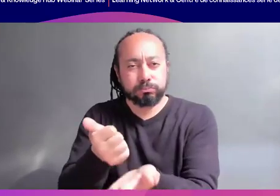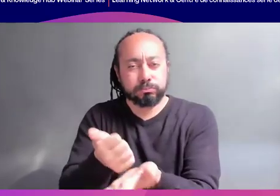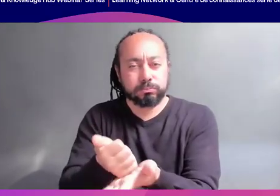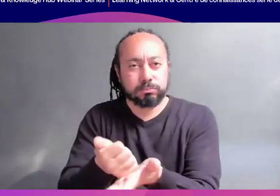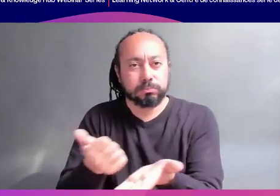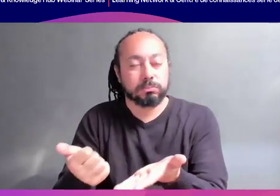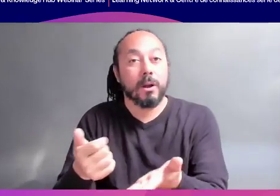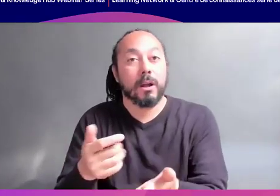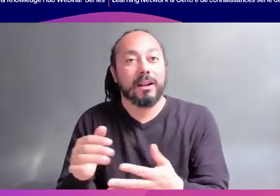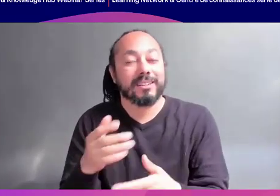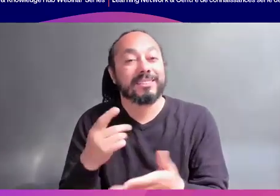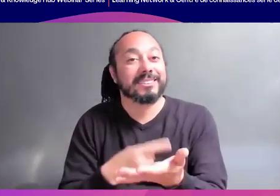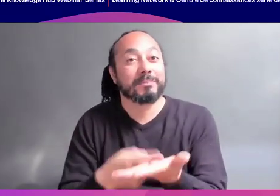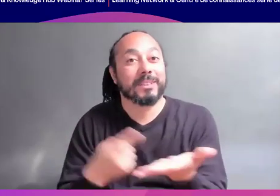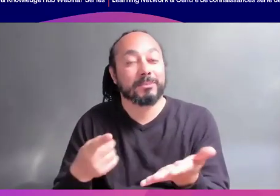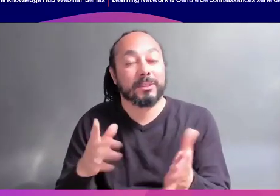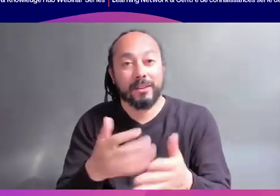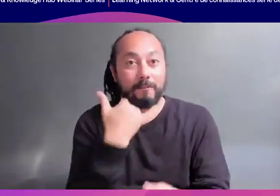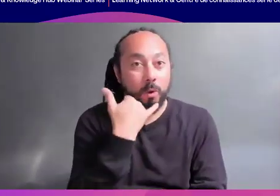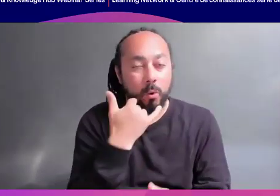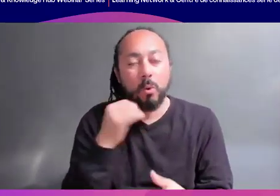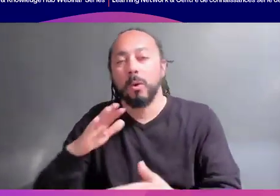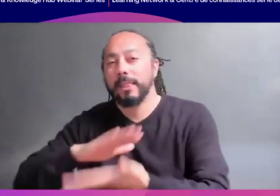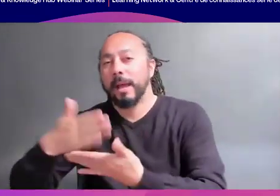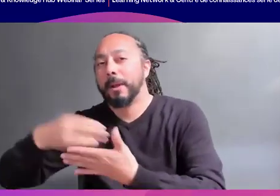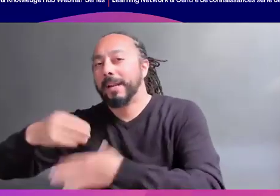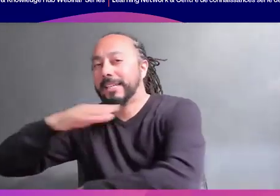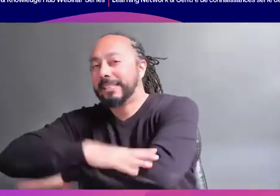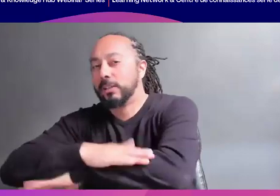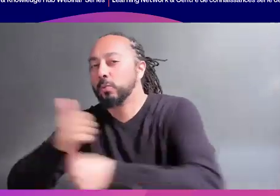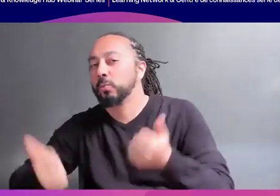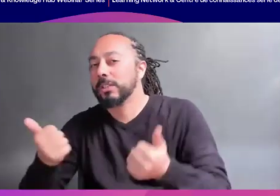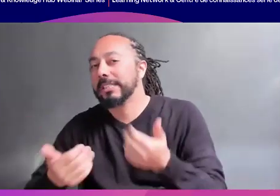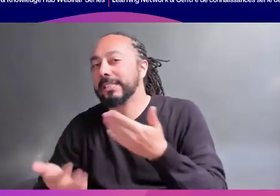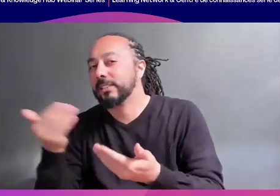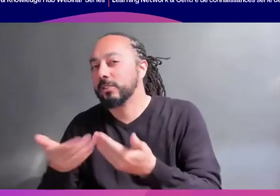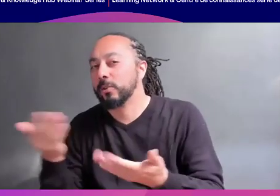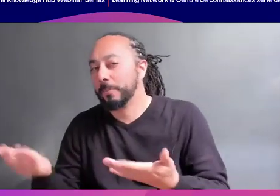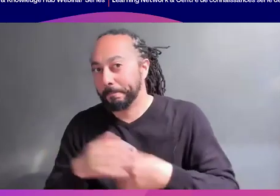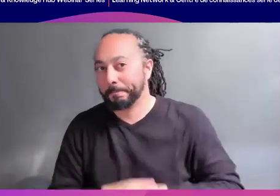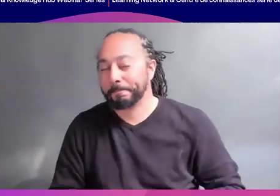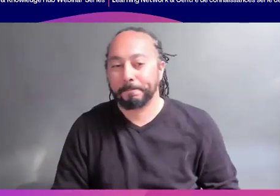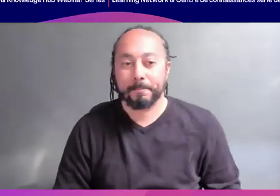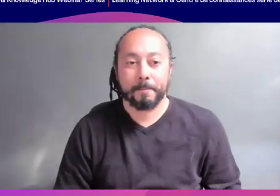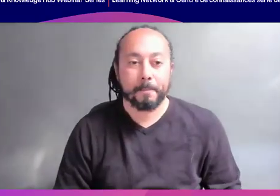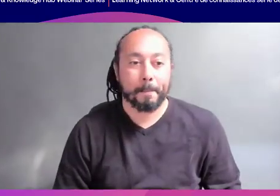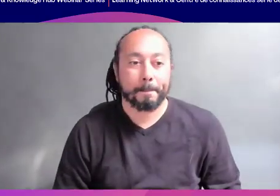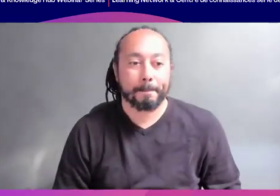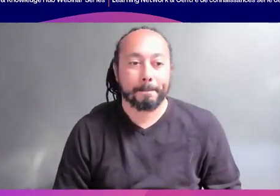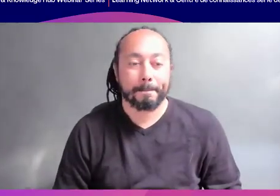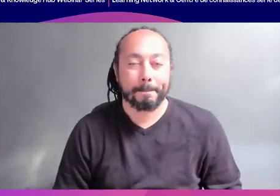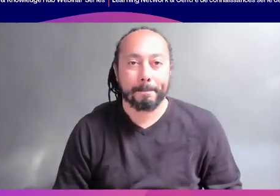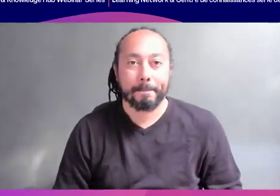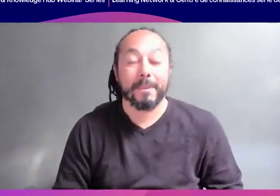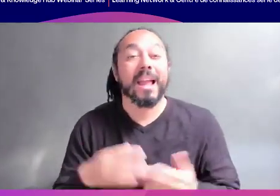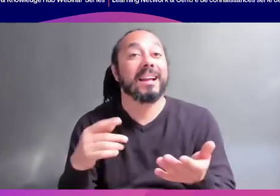taking yourself to a laptop at a desk. The other thing we did, which gets in a little bit to the issues that we might